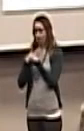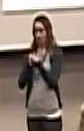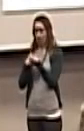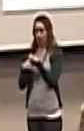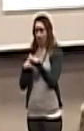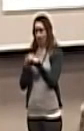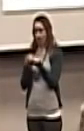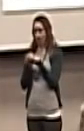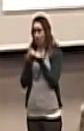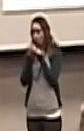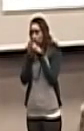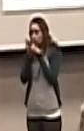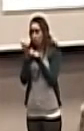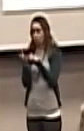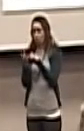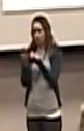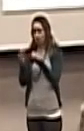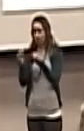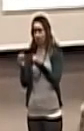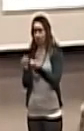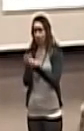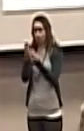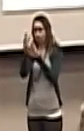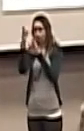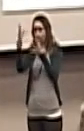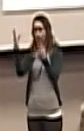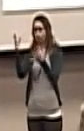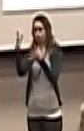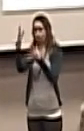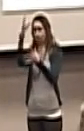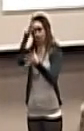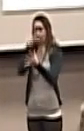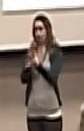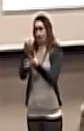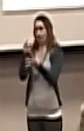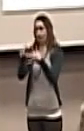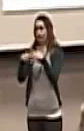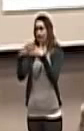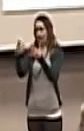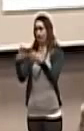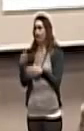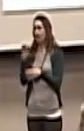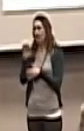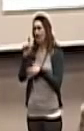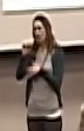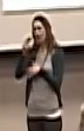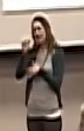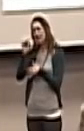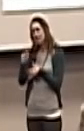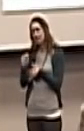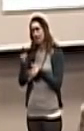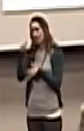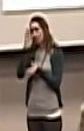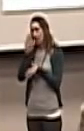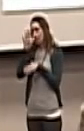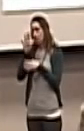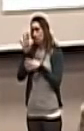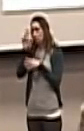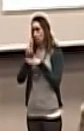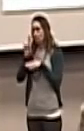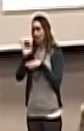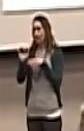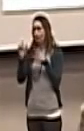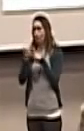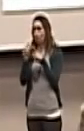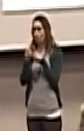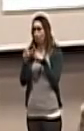of life, and the human race began. Elohim is a word that God will choose most frequently